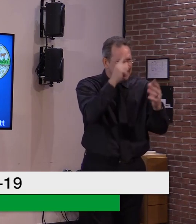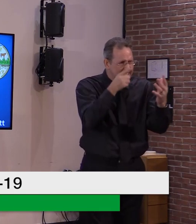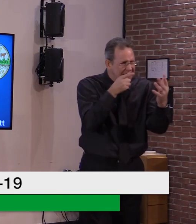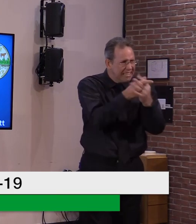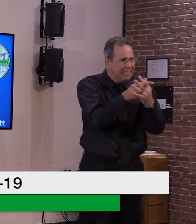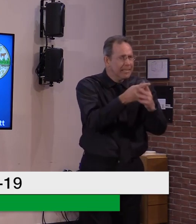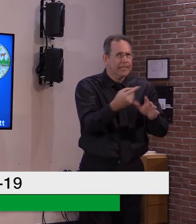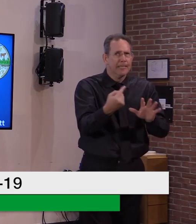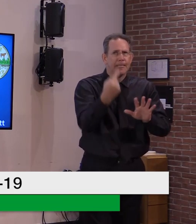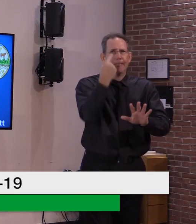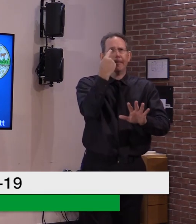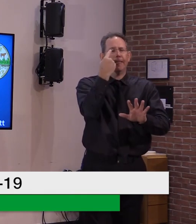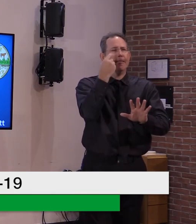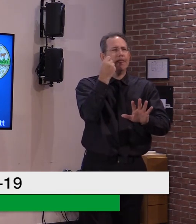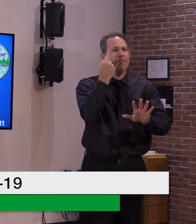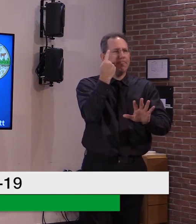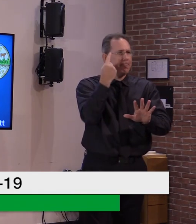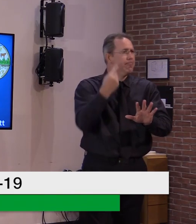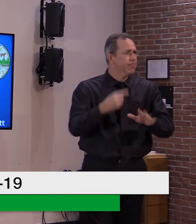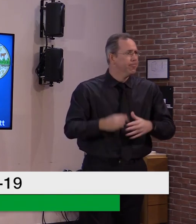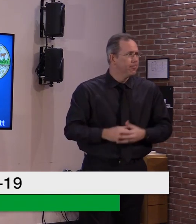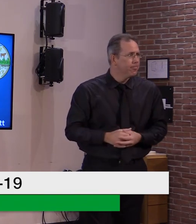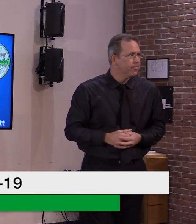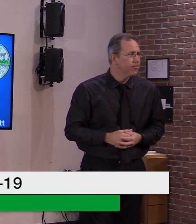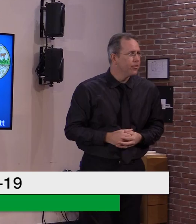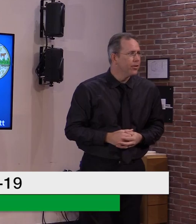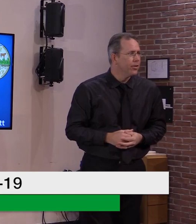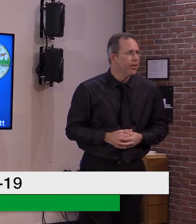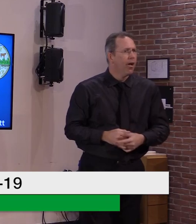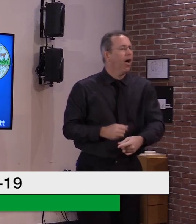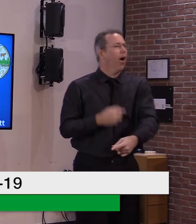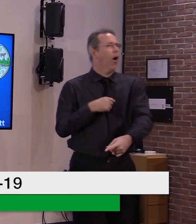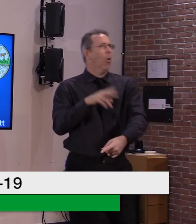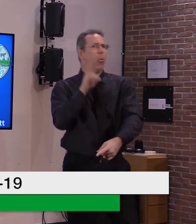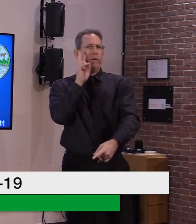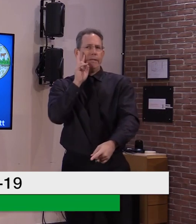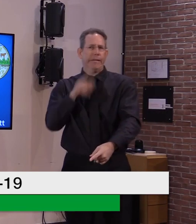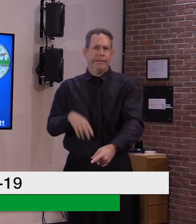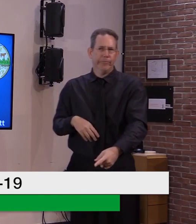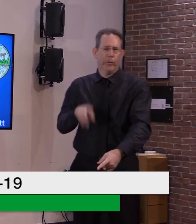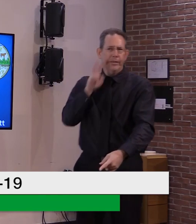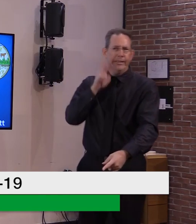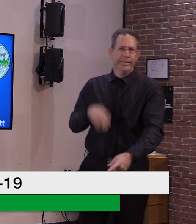i guess we'll see yeah we'll see john vpr